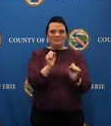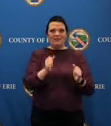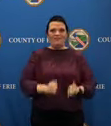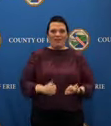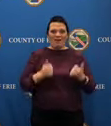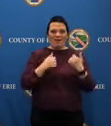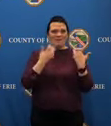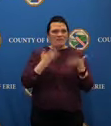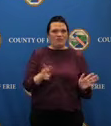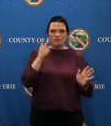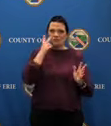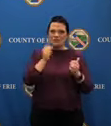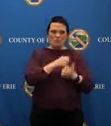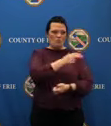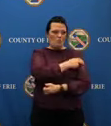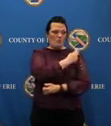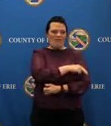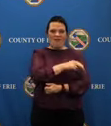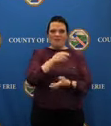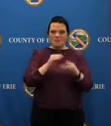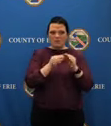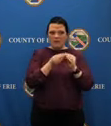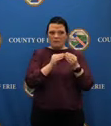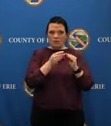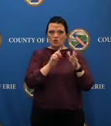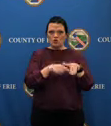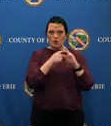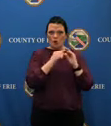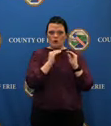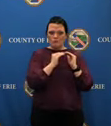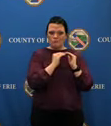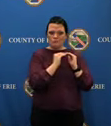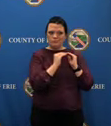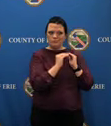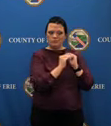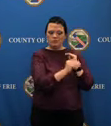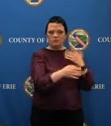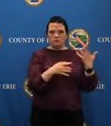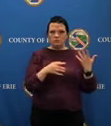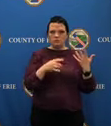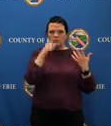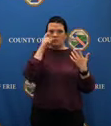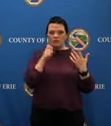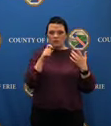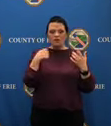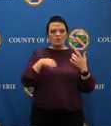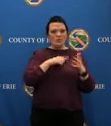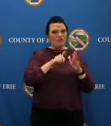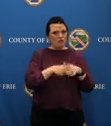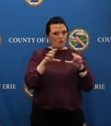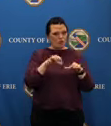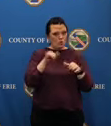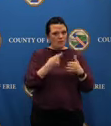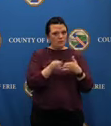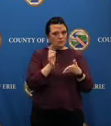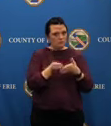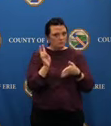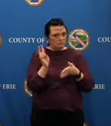seen this with our hospital rates flattening off. And again, that's because what we were doing 1 and 2 weeks ago. And so if we're still